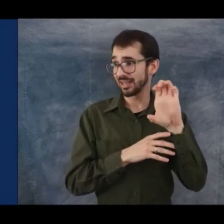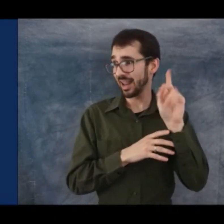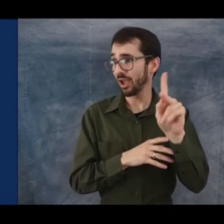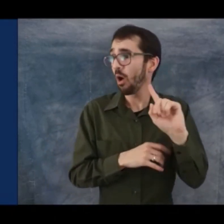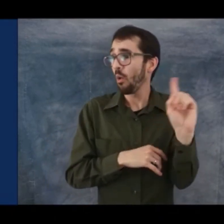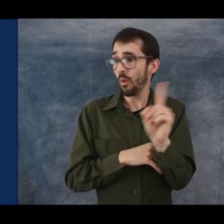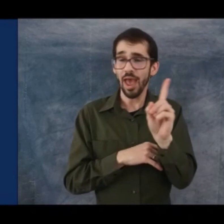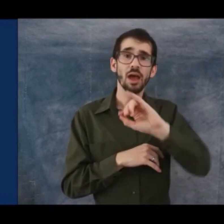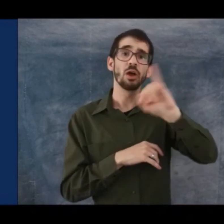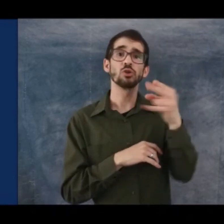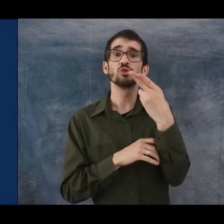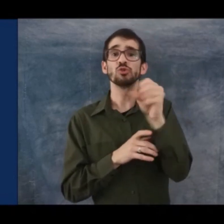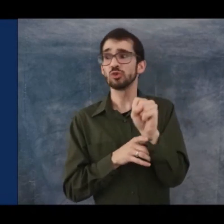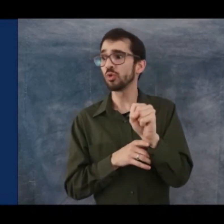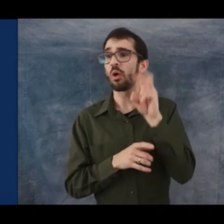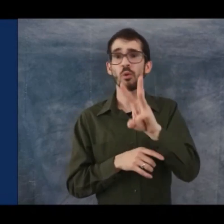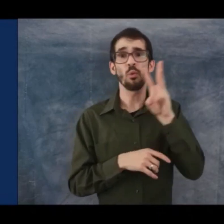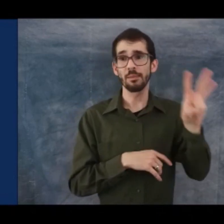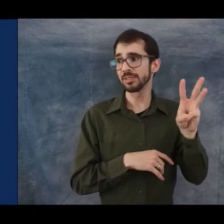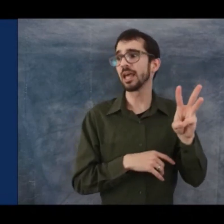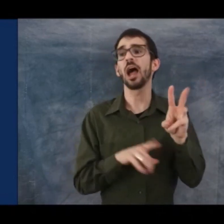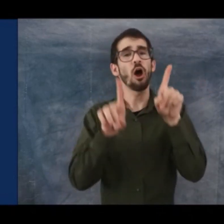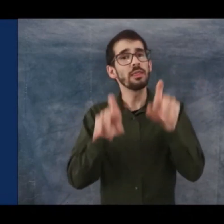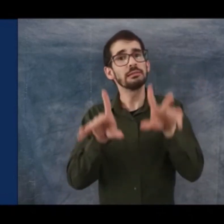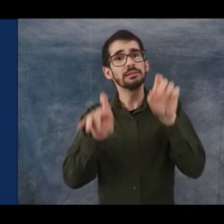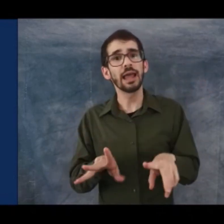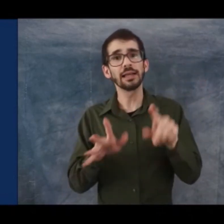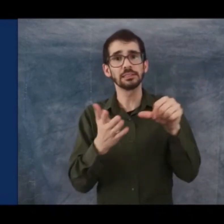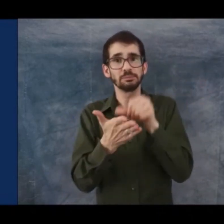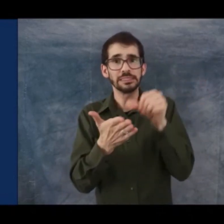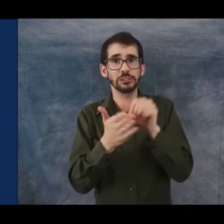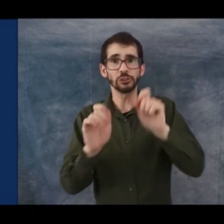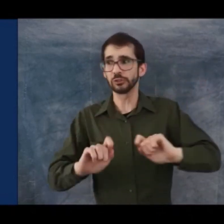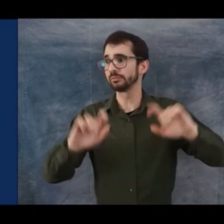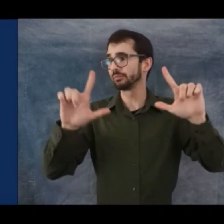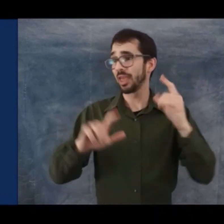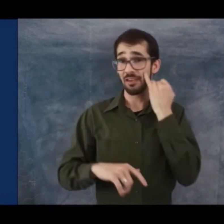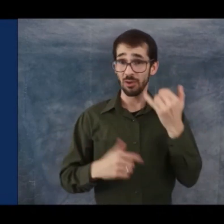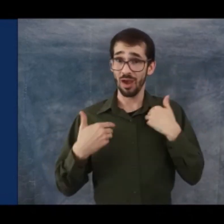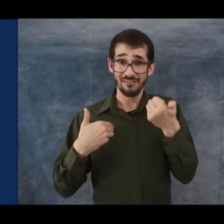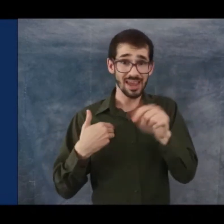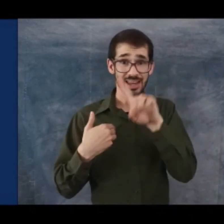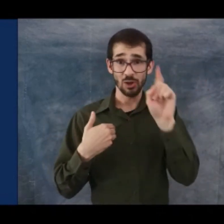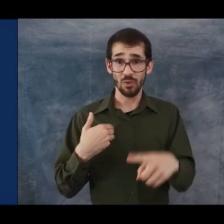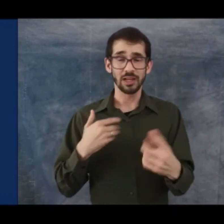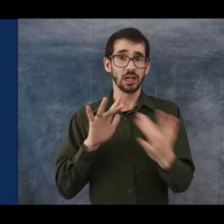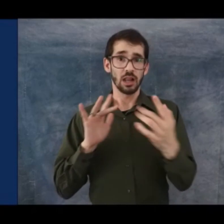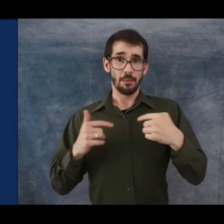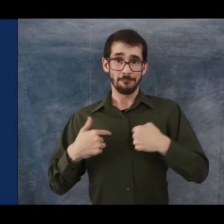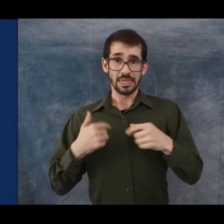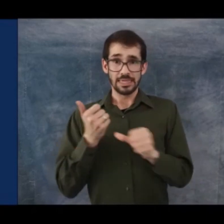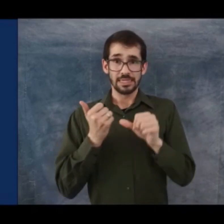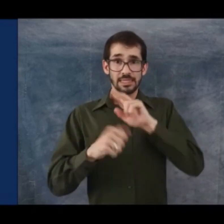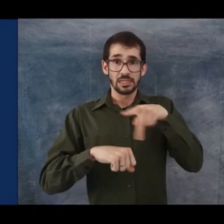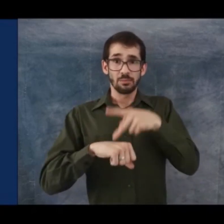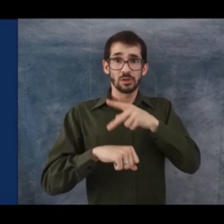page. If you have any questions regarding testing, please contact me, Assistant Principal James Boyce, at